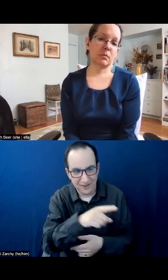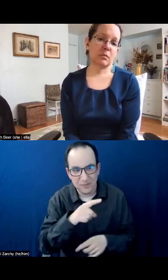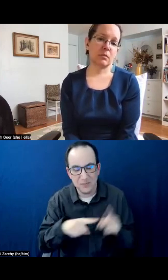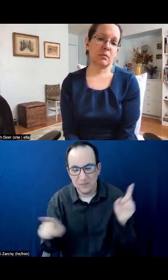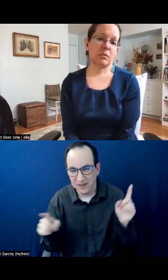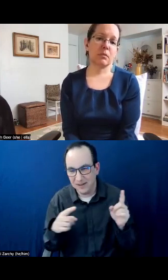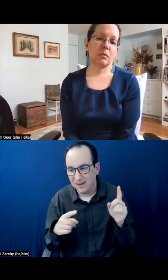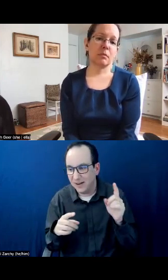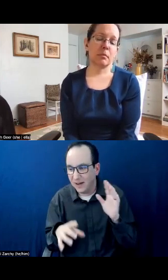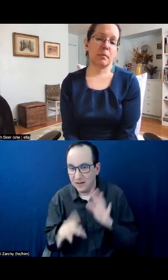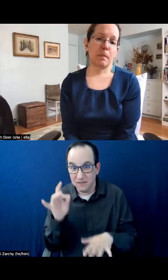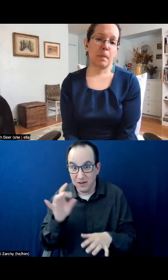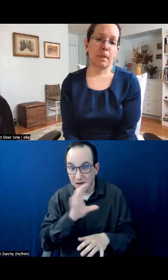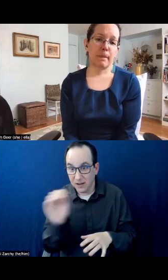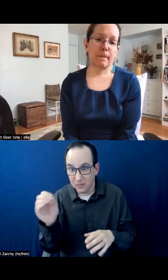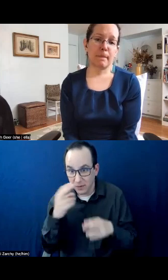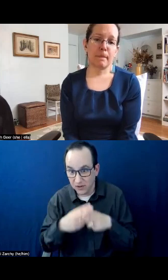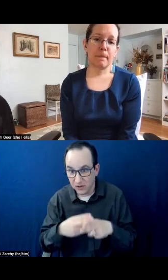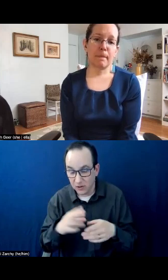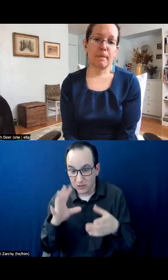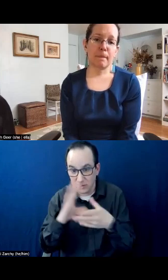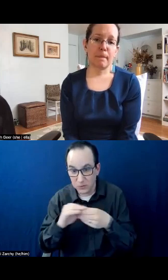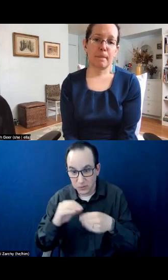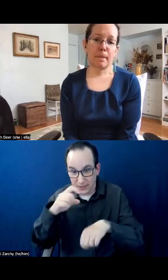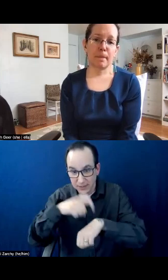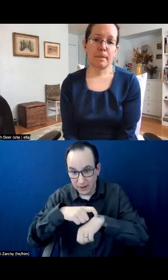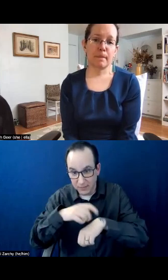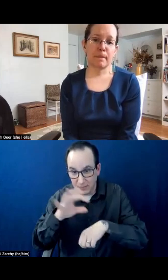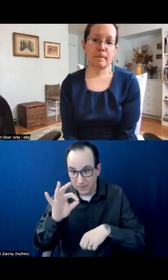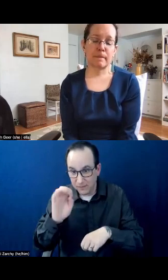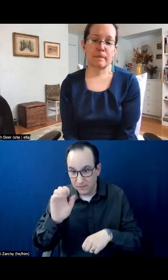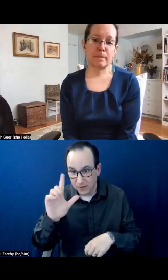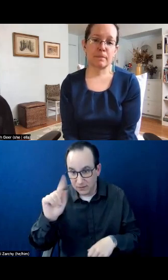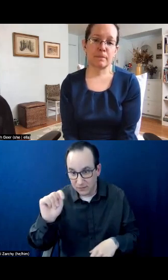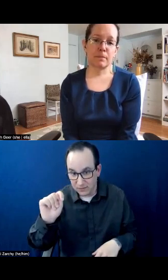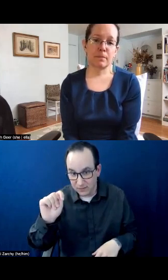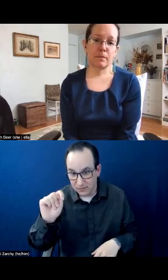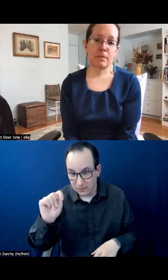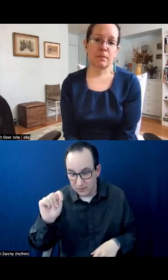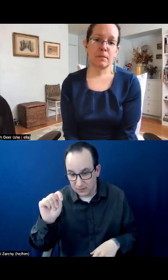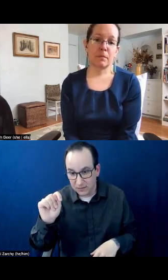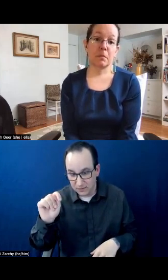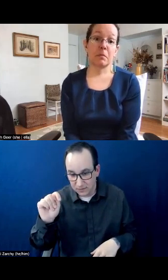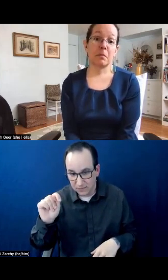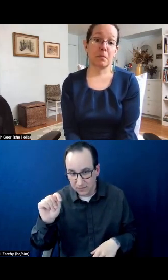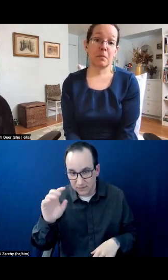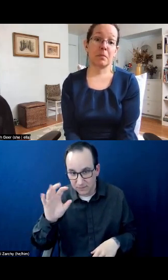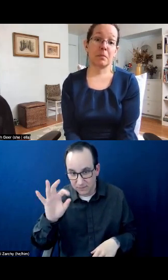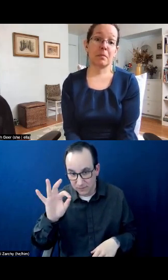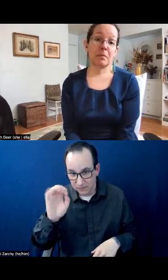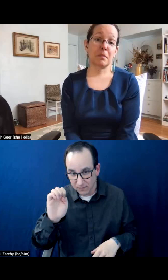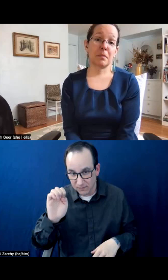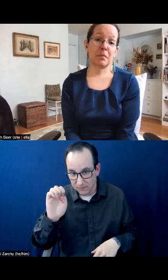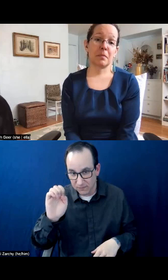Oh, I didn't put it on here, but I found a company called Storytime.